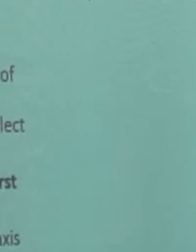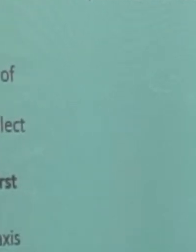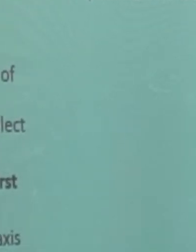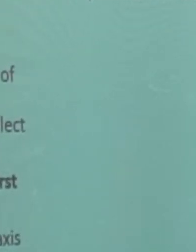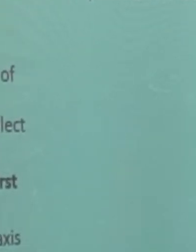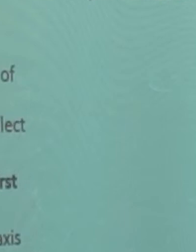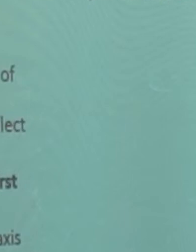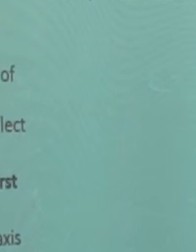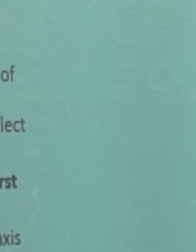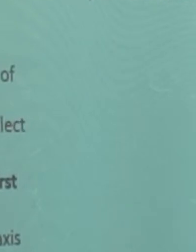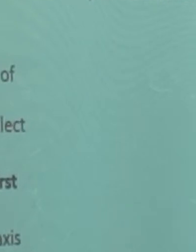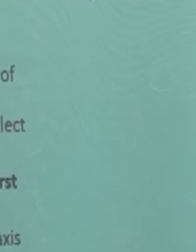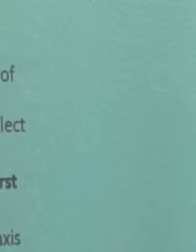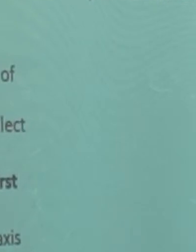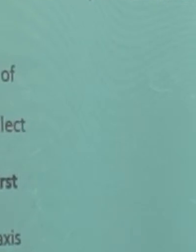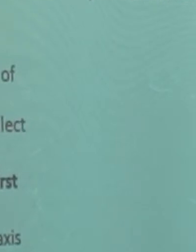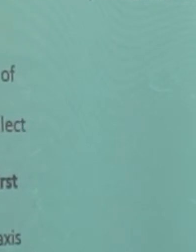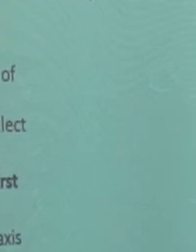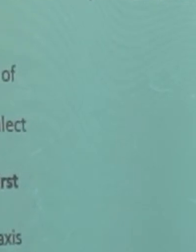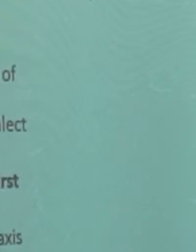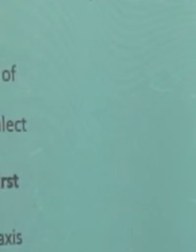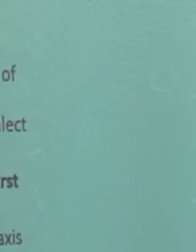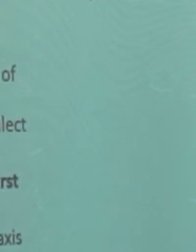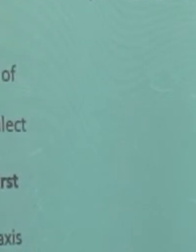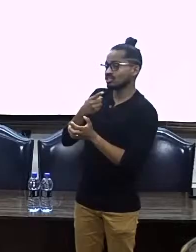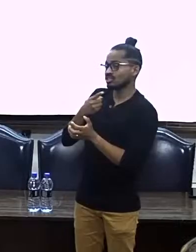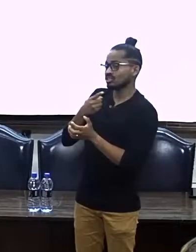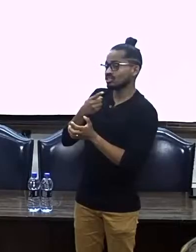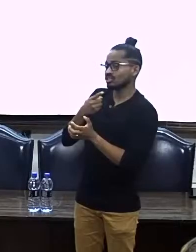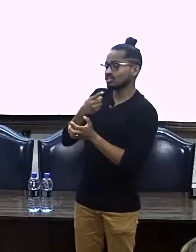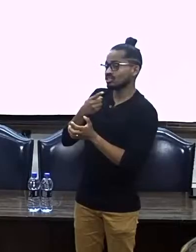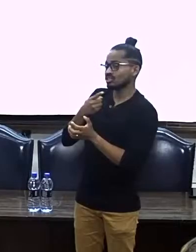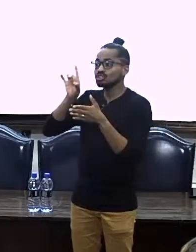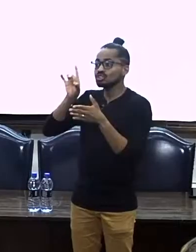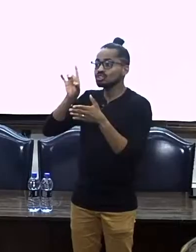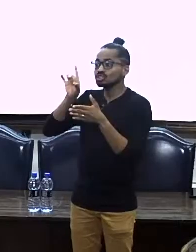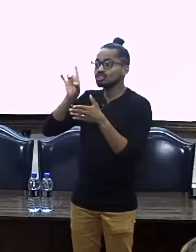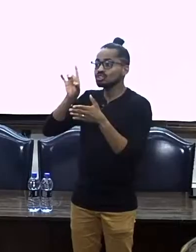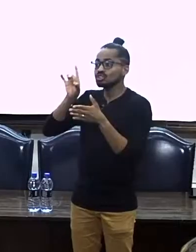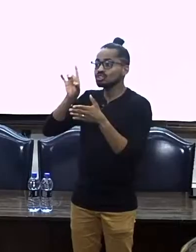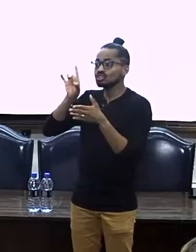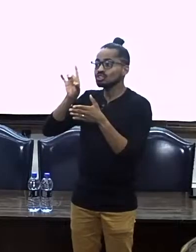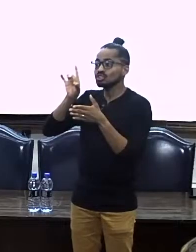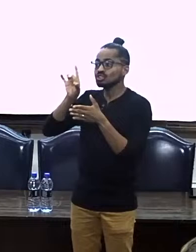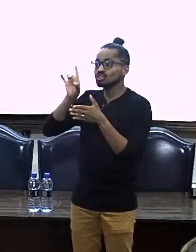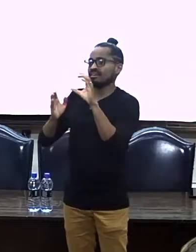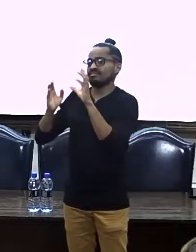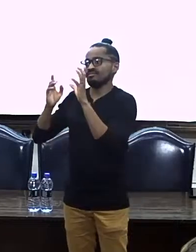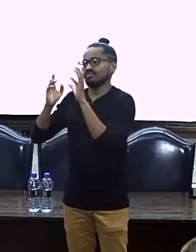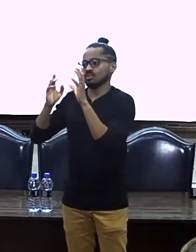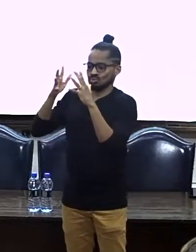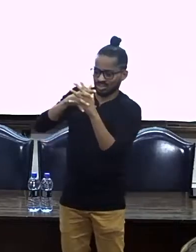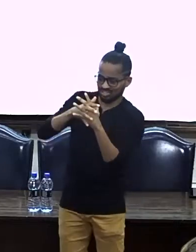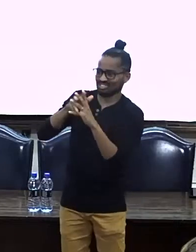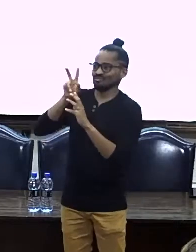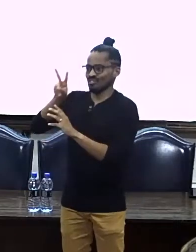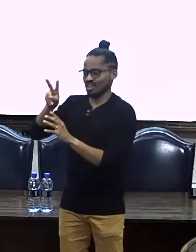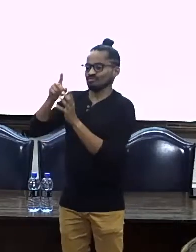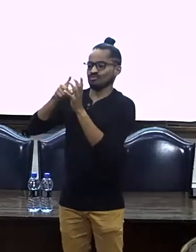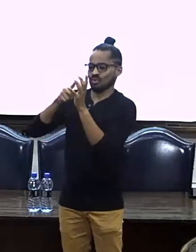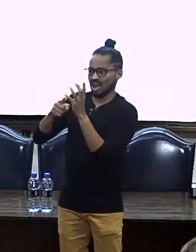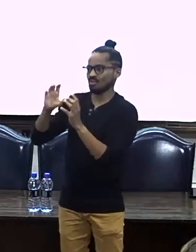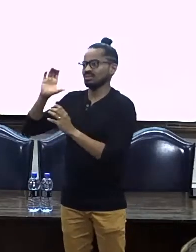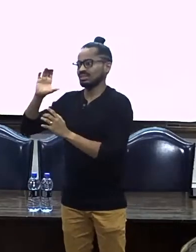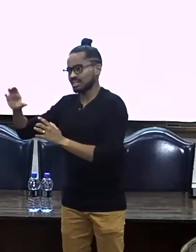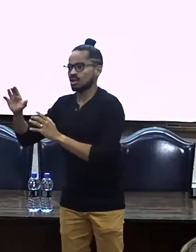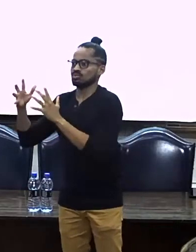we looked at CVC syllables in English, and that had P, T, or K. An example